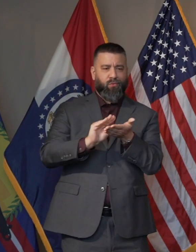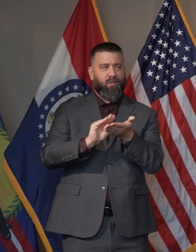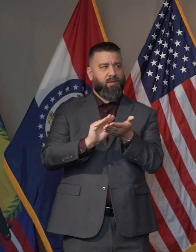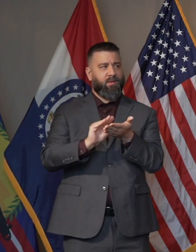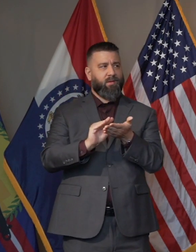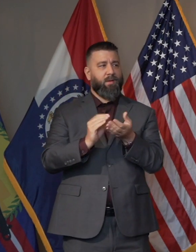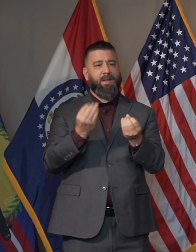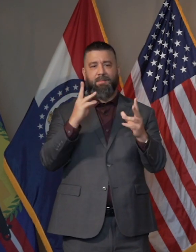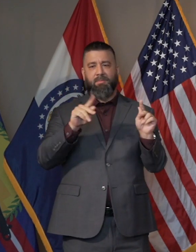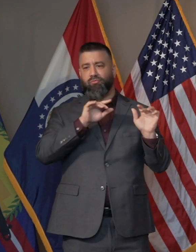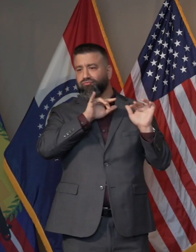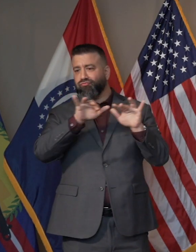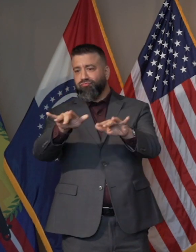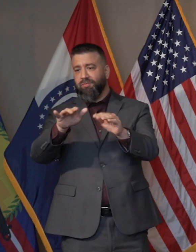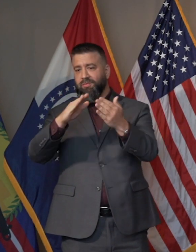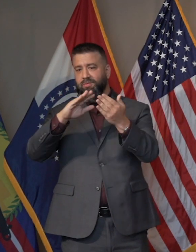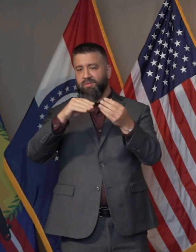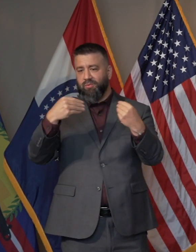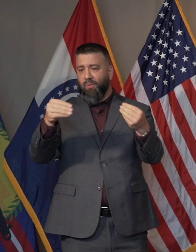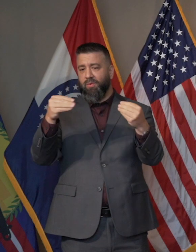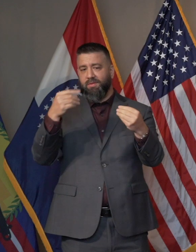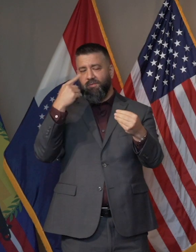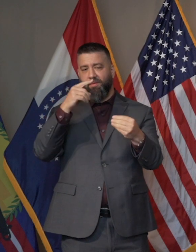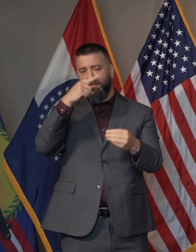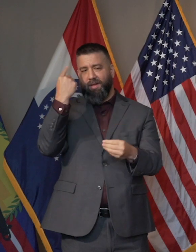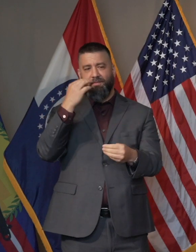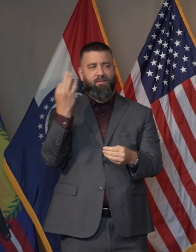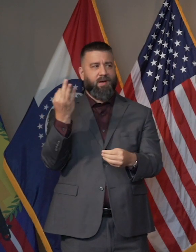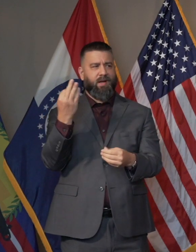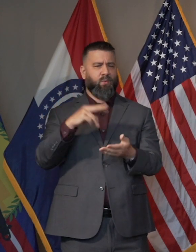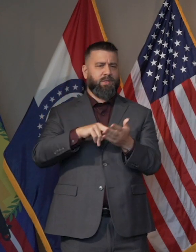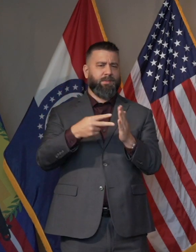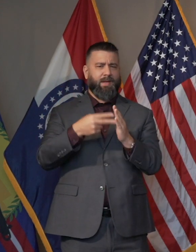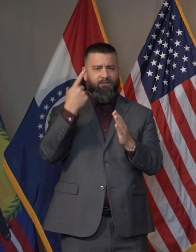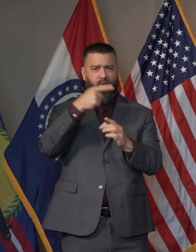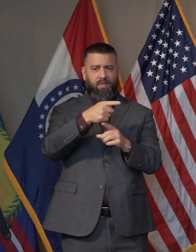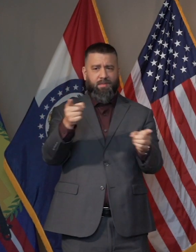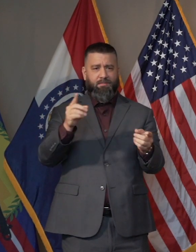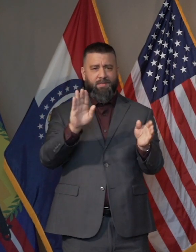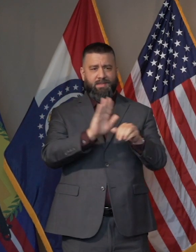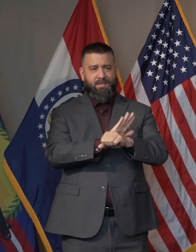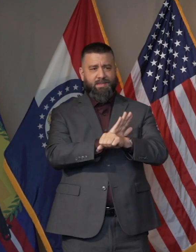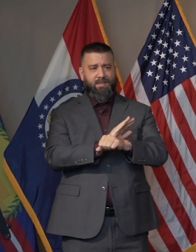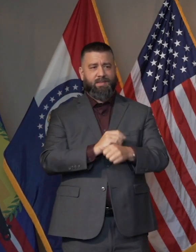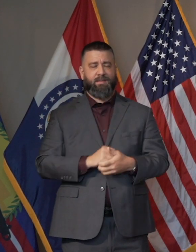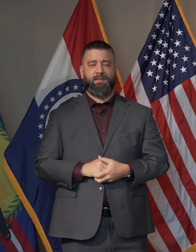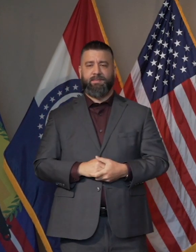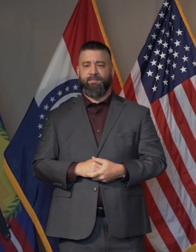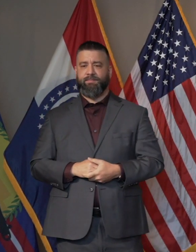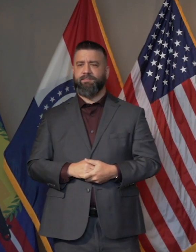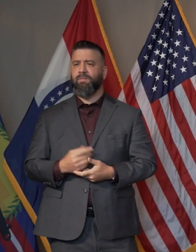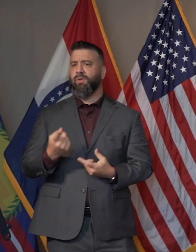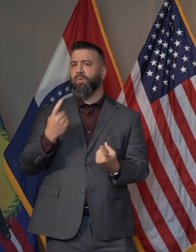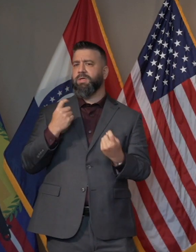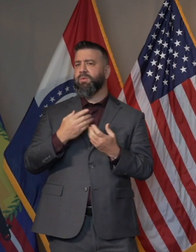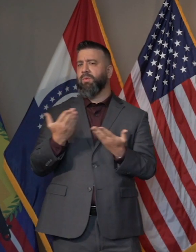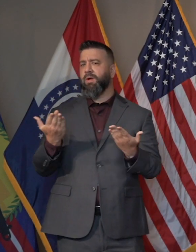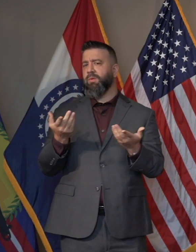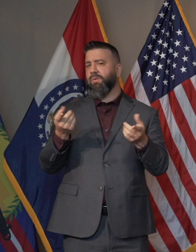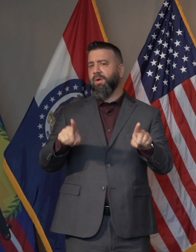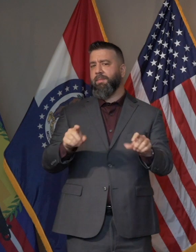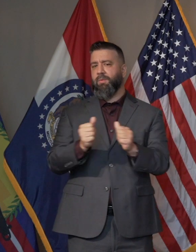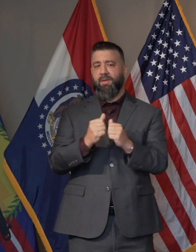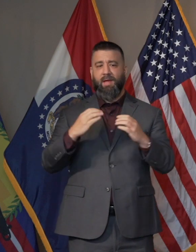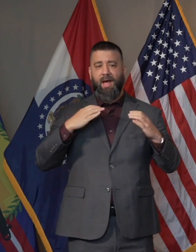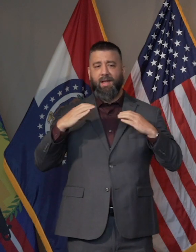a lot of money on Black Friday. So what does this mean for retailers and those people who potentially will be going out on Black Friday? All right, so the question is what's going to happen with the